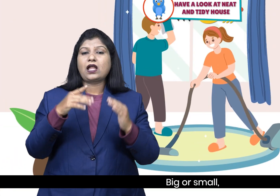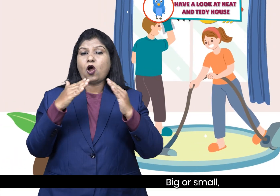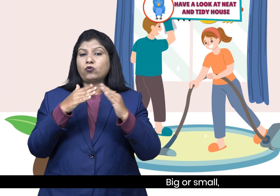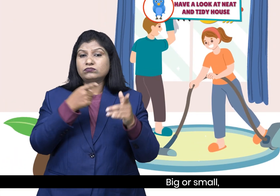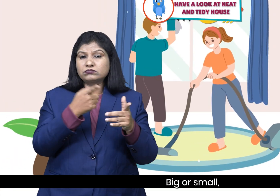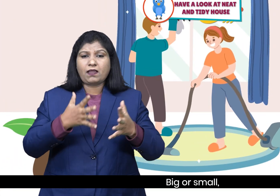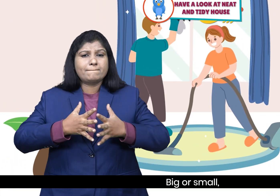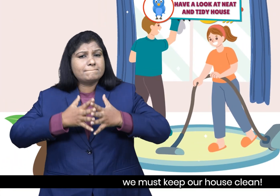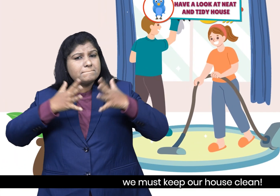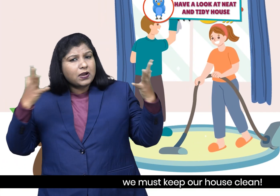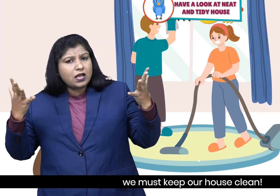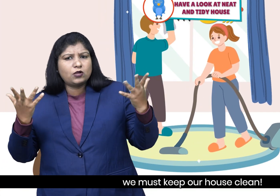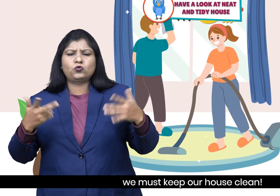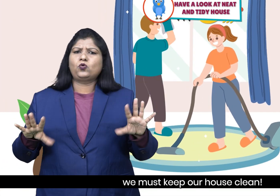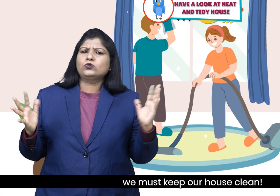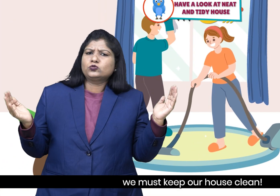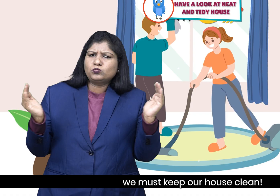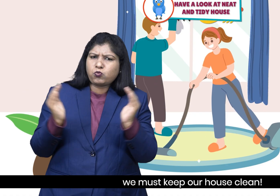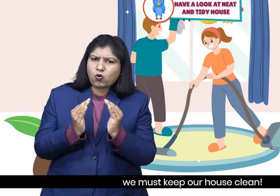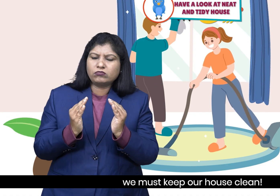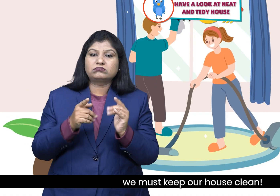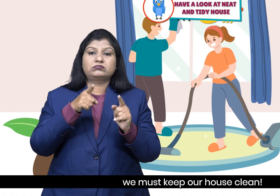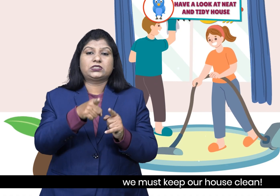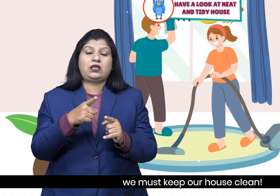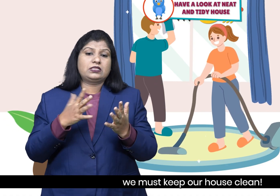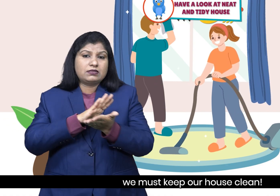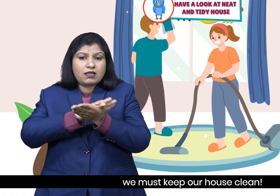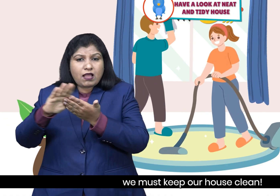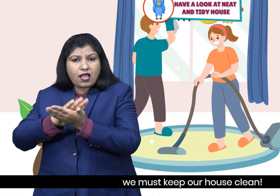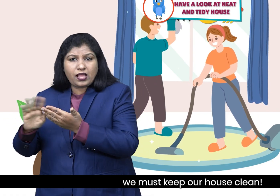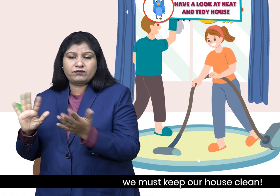Big or small, we must keep our house clean.